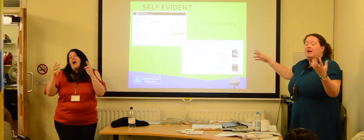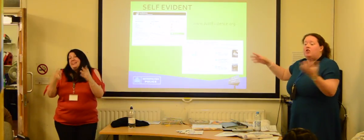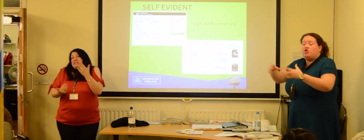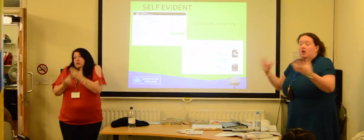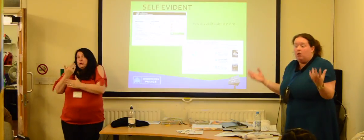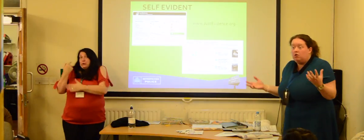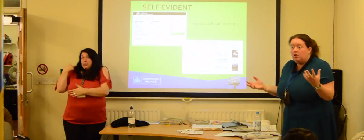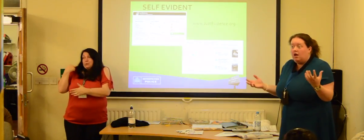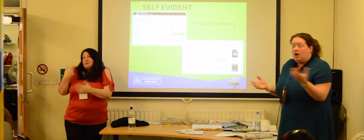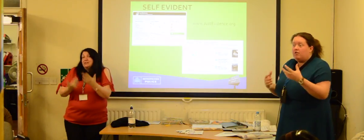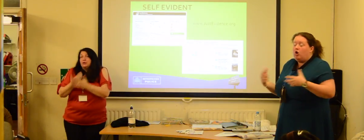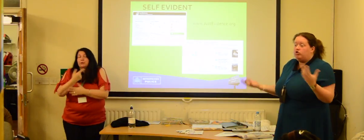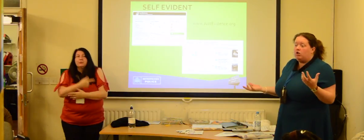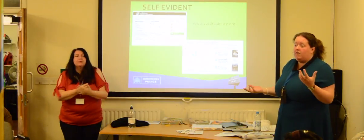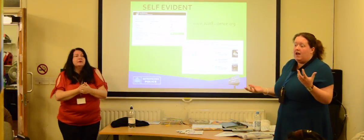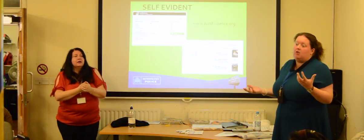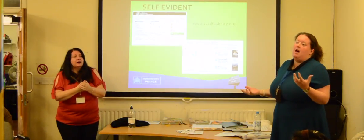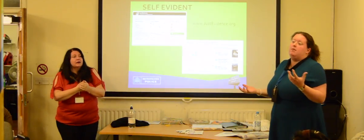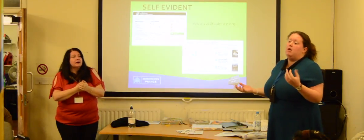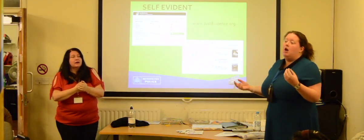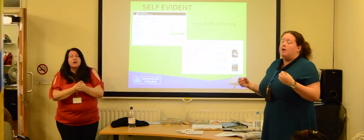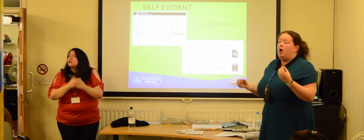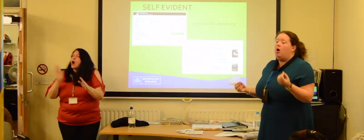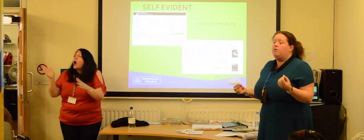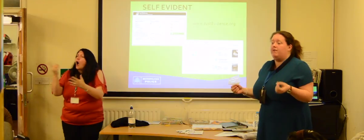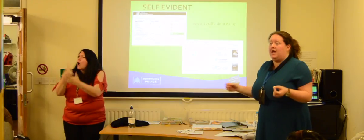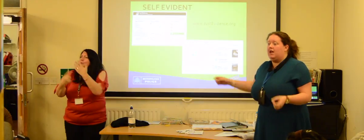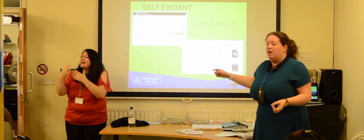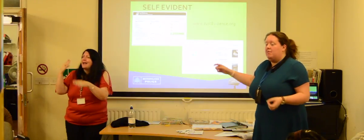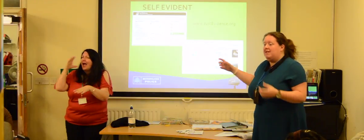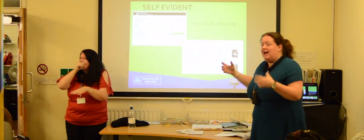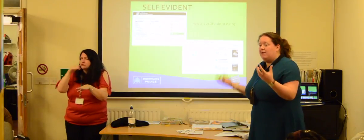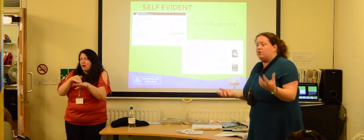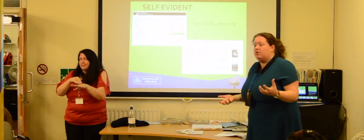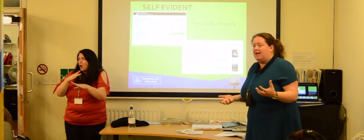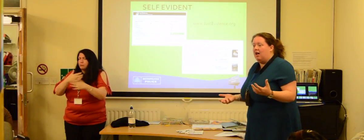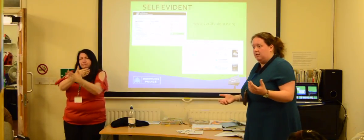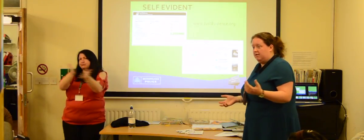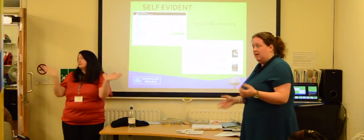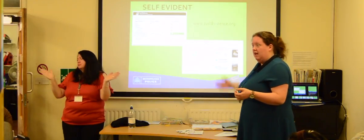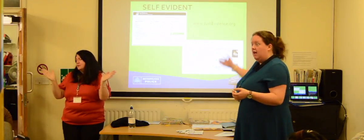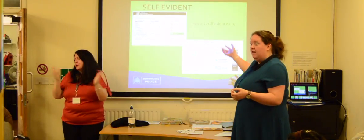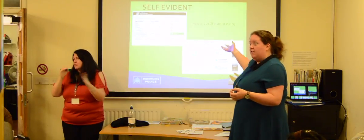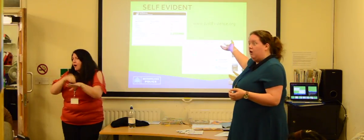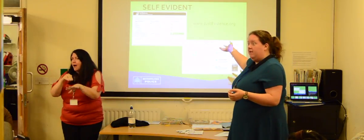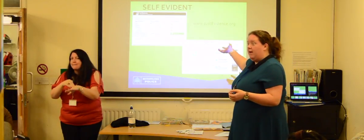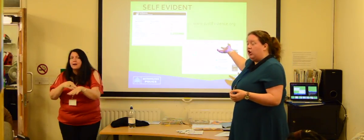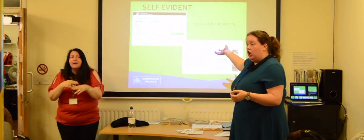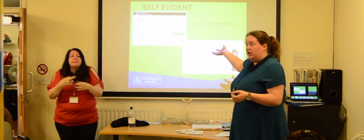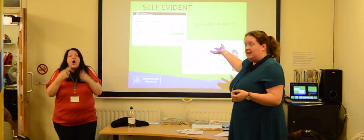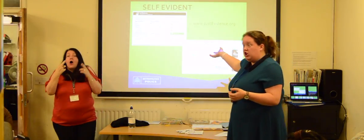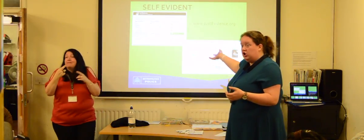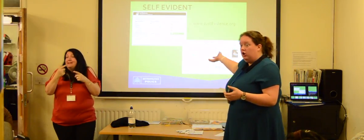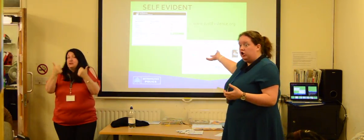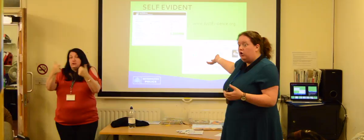to the Met in general, it's not just for hate crime, but hopefully, particularly for yourselves, this is hopefully quite a